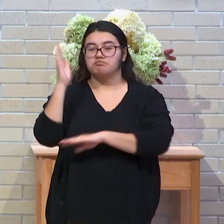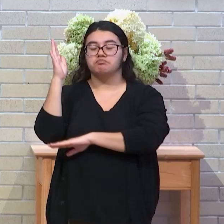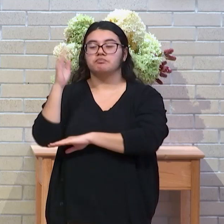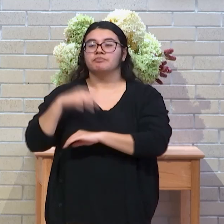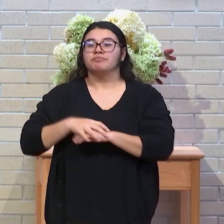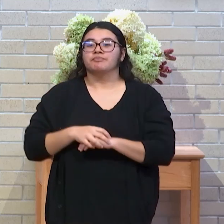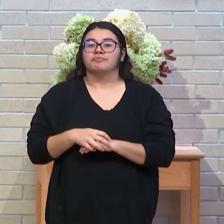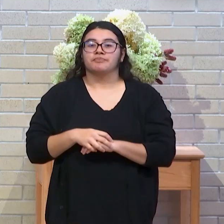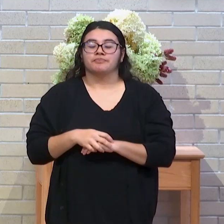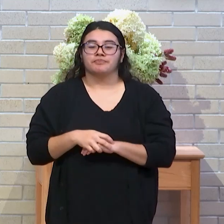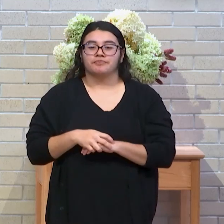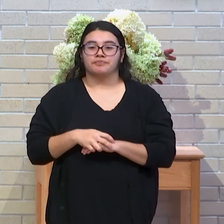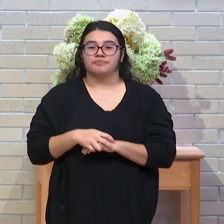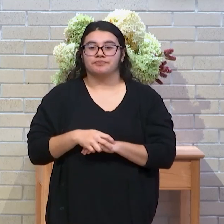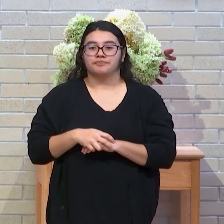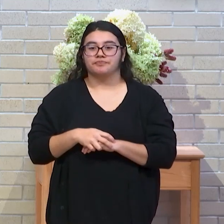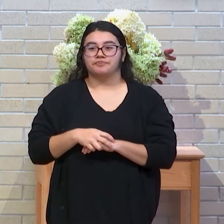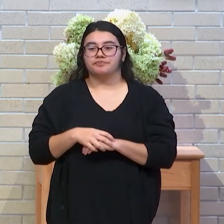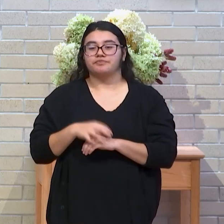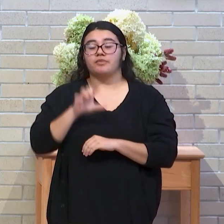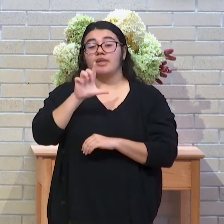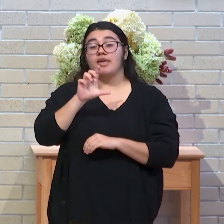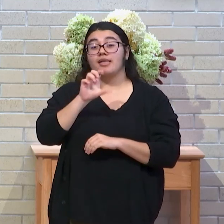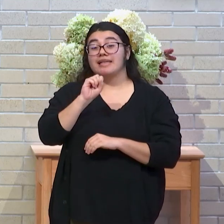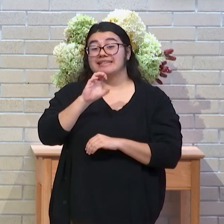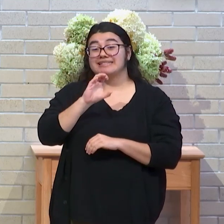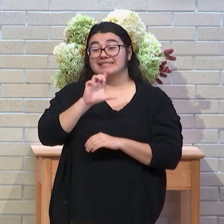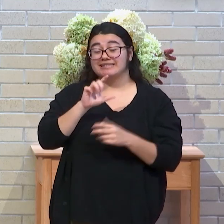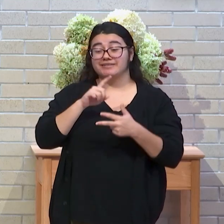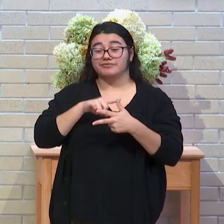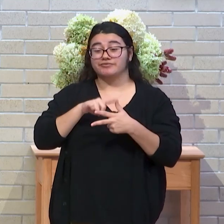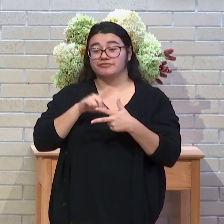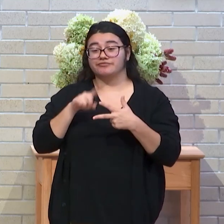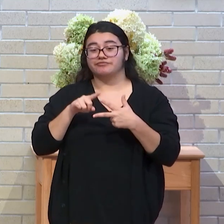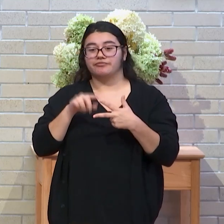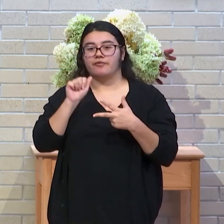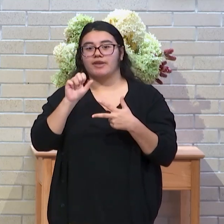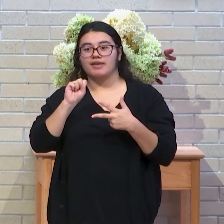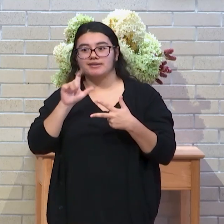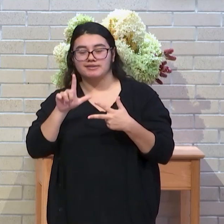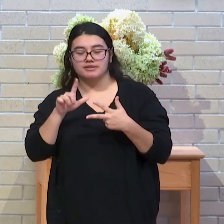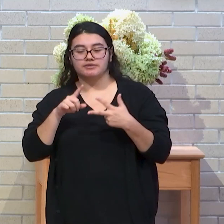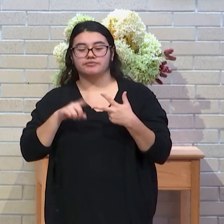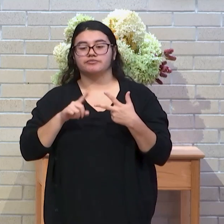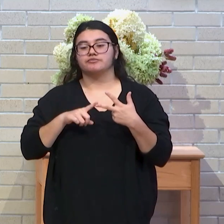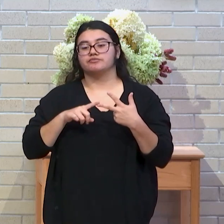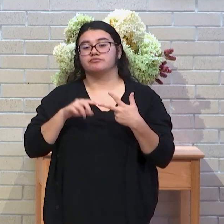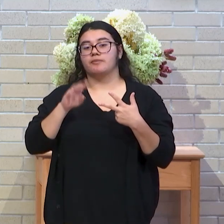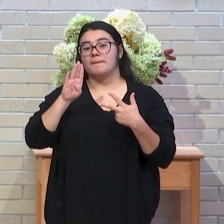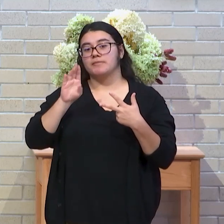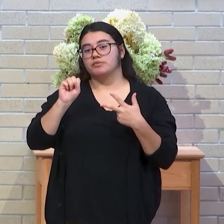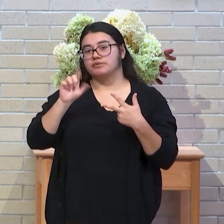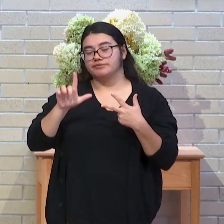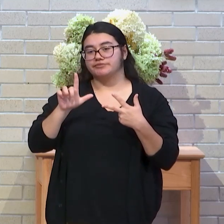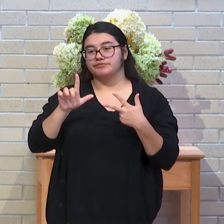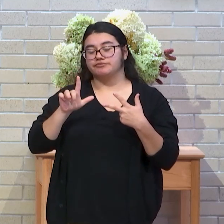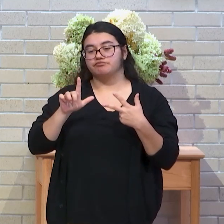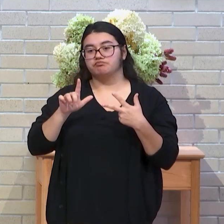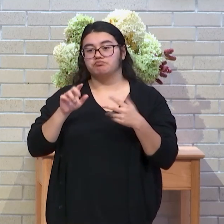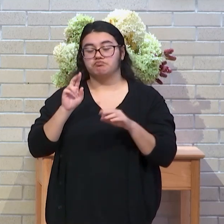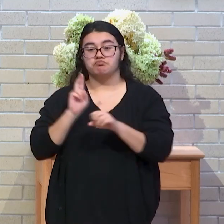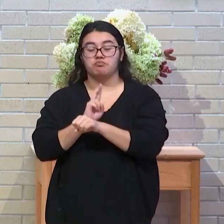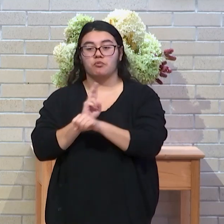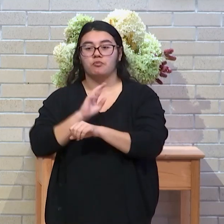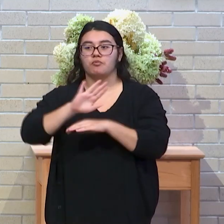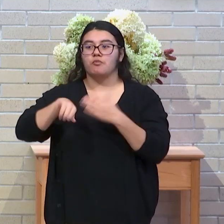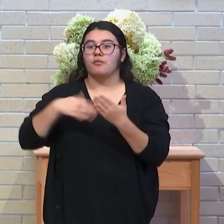people using LSEC. And it was truly amazing because we were talking for hours and we were all able to communicate. Yes, sign